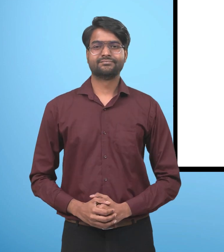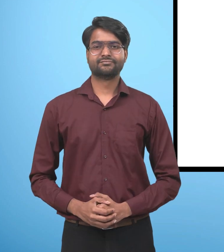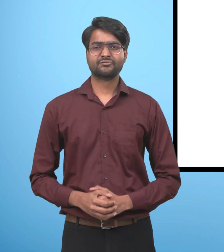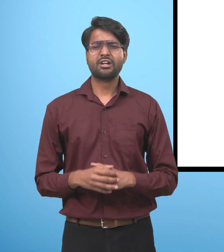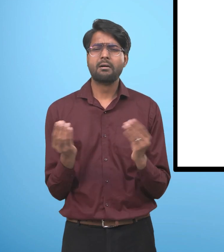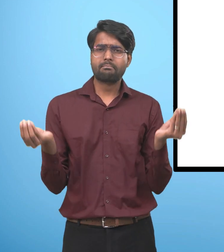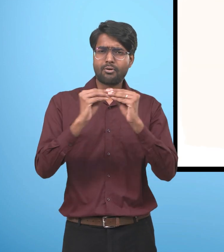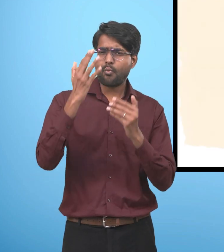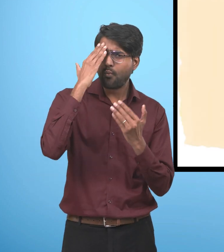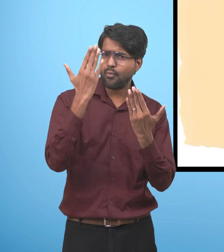More to know.